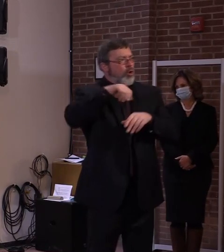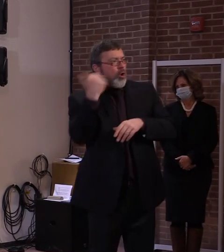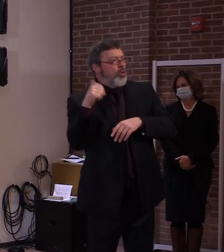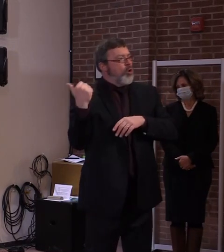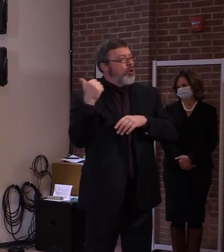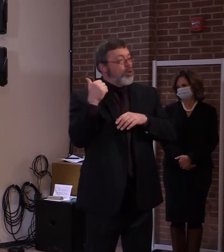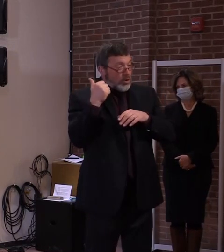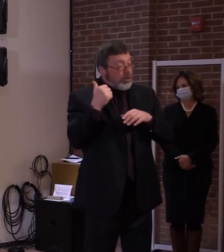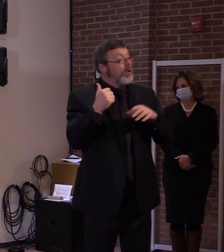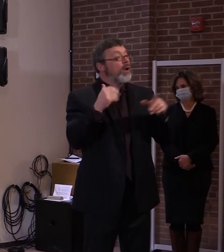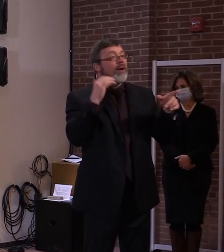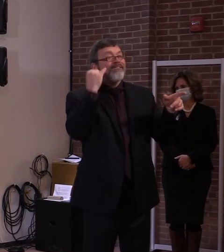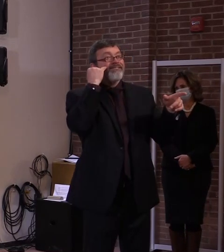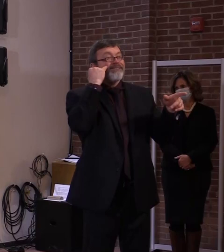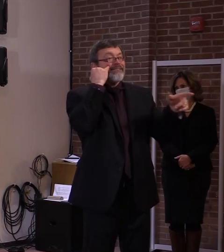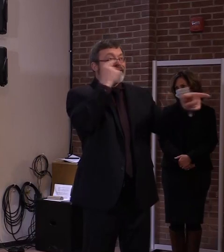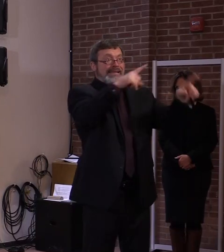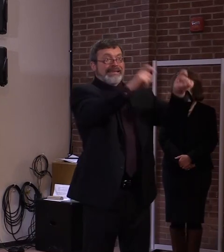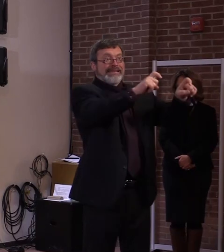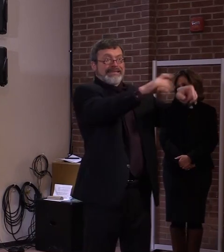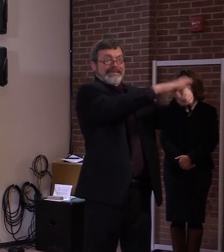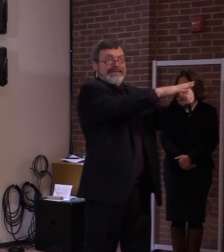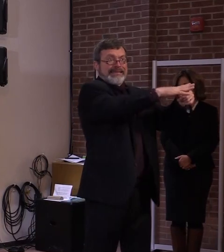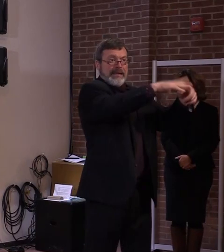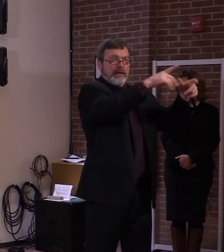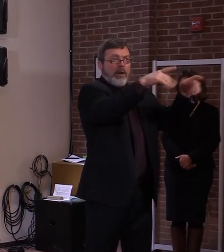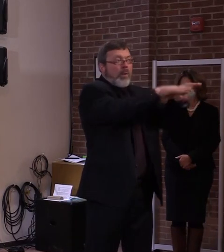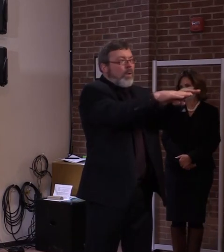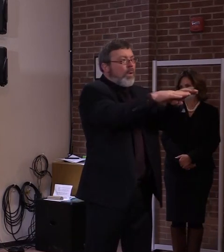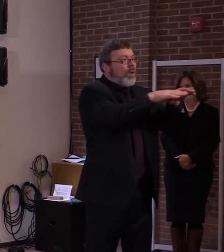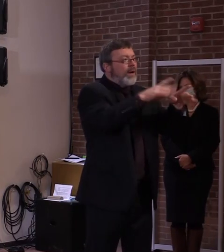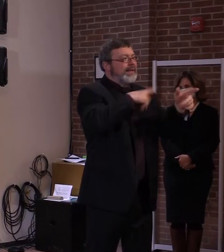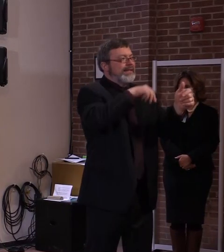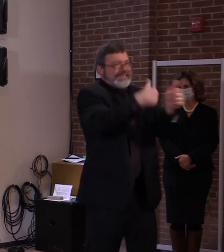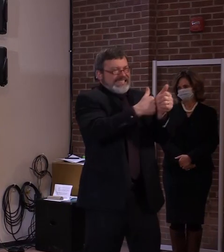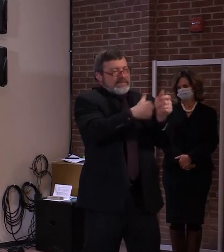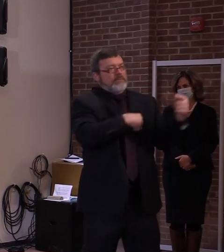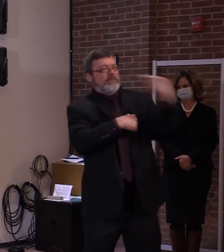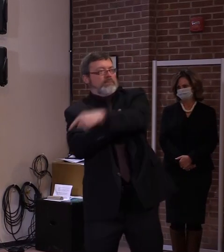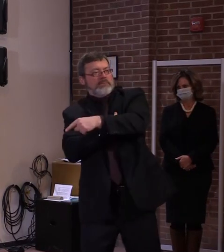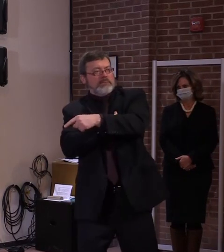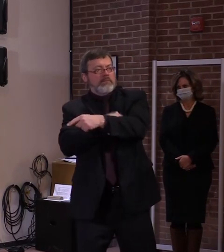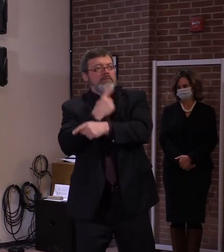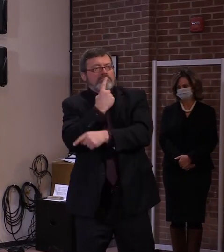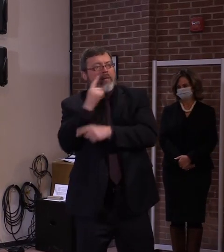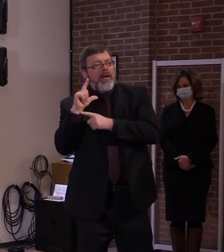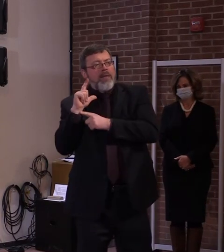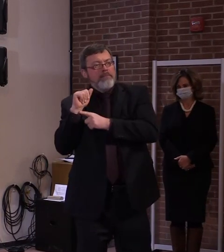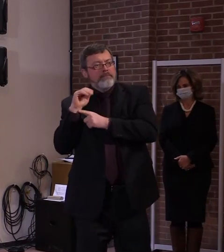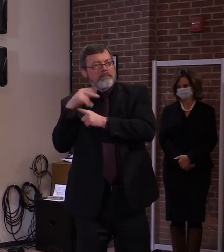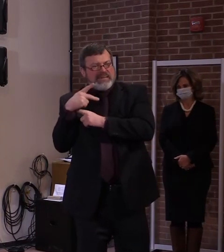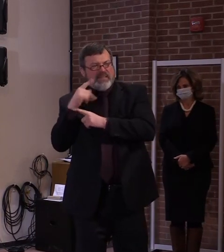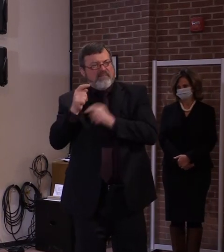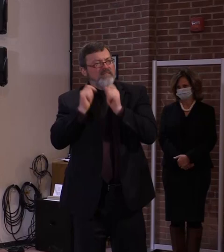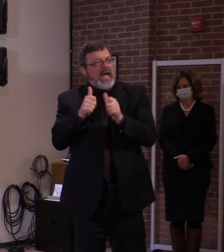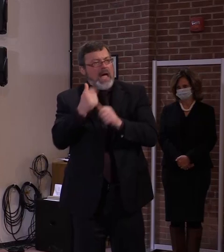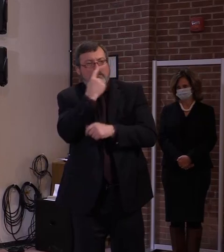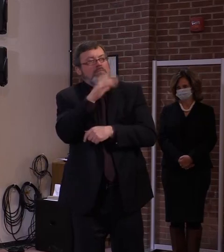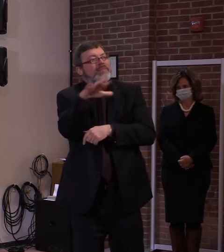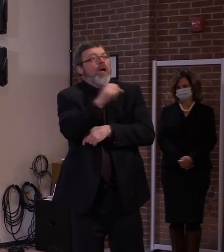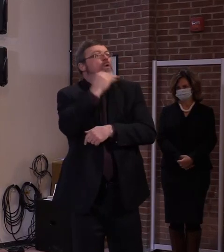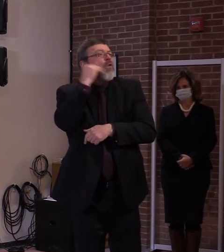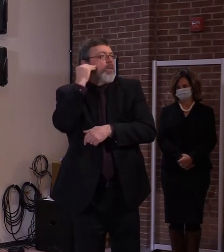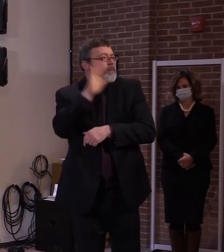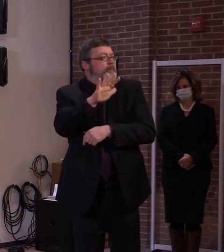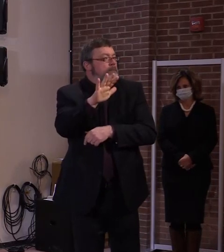do use the LAMP rapid test, which is a PCR-like test, and we use the antigen test. And we believe we